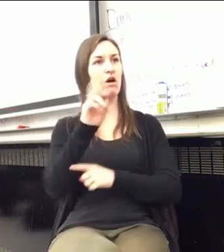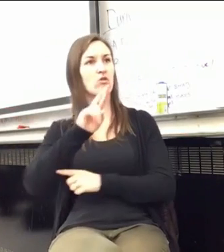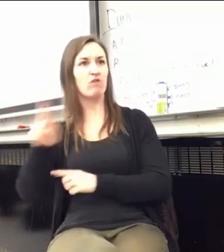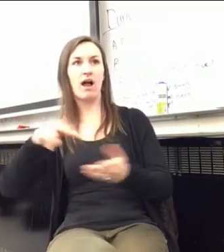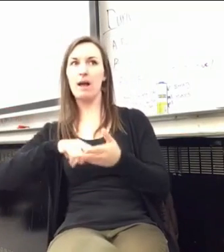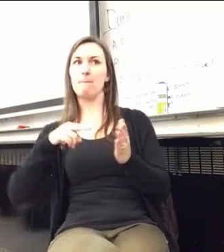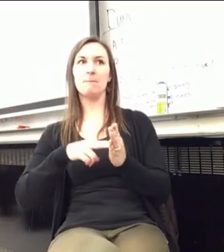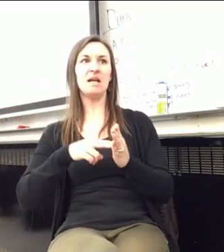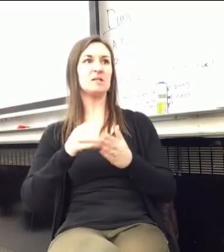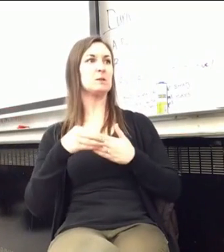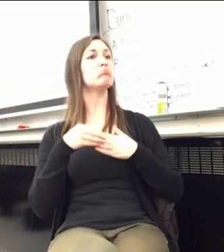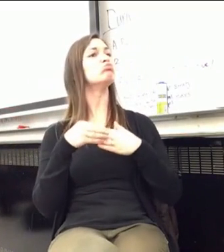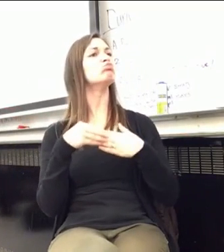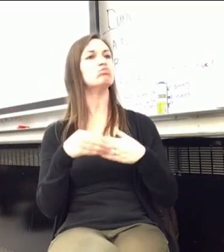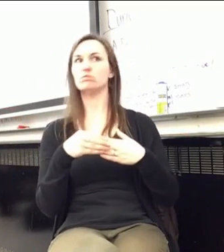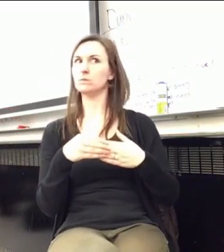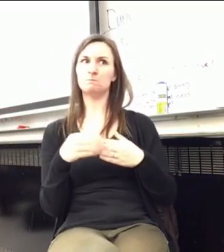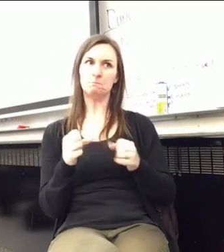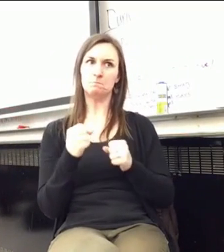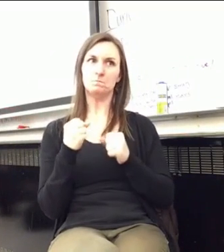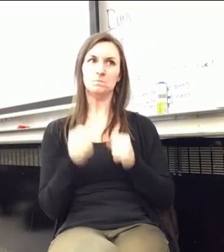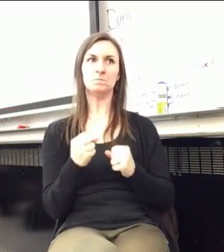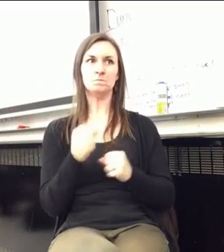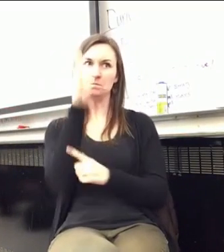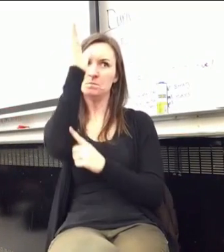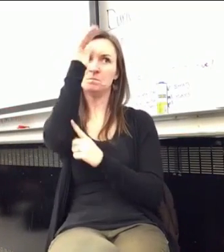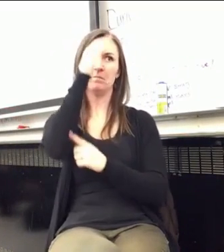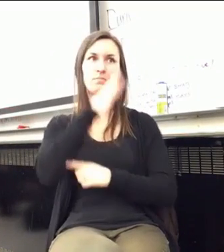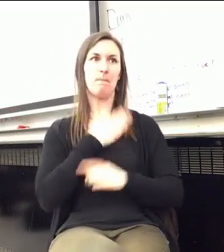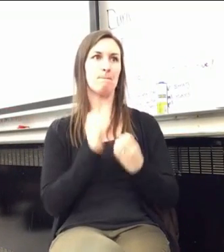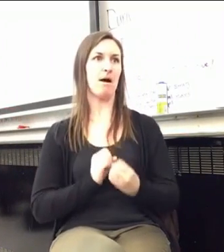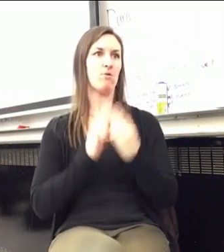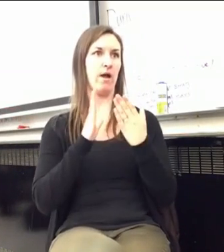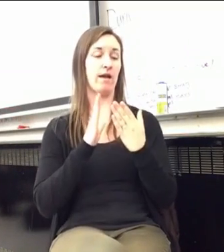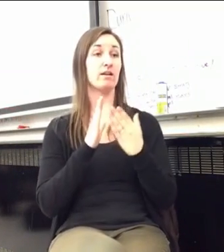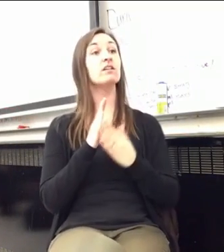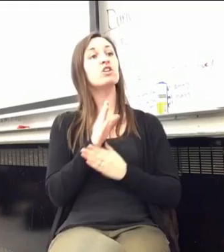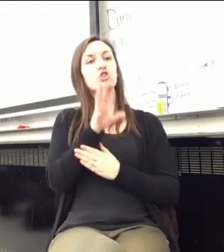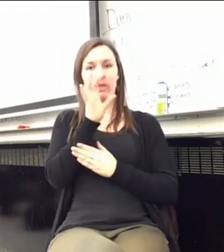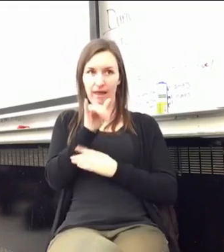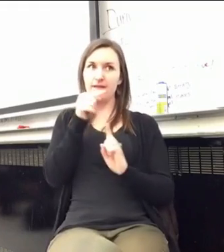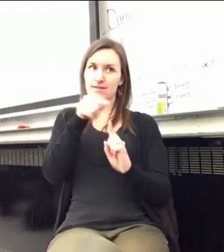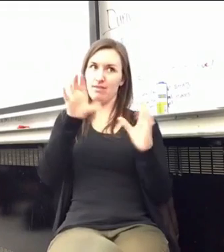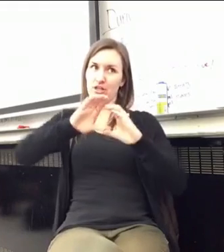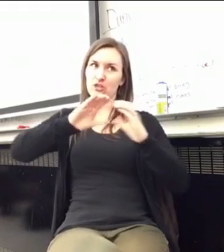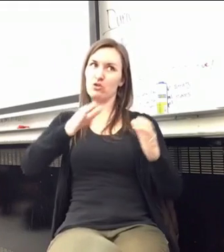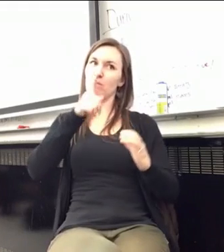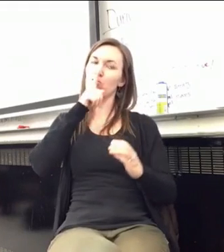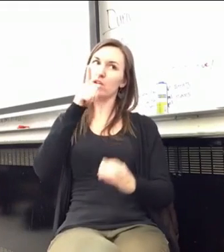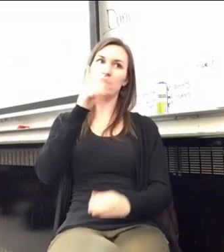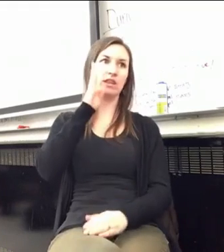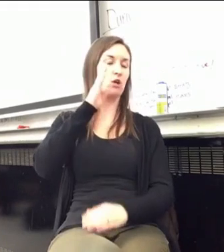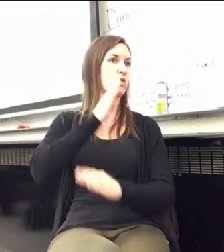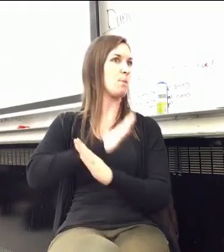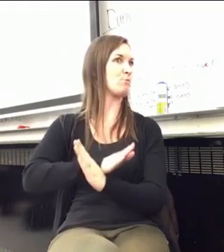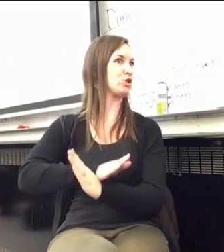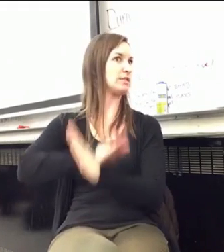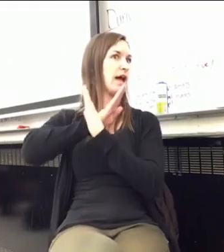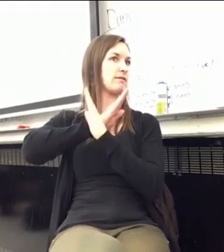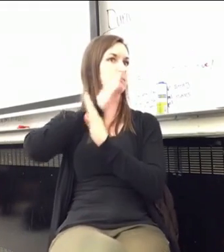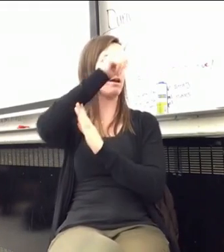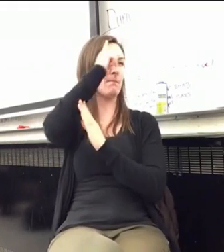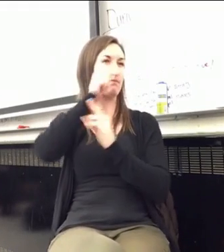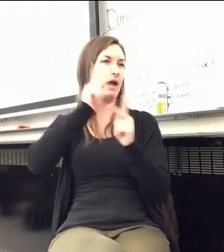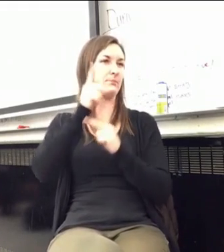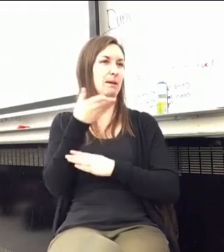Republicans. They will not compromise. They will do anything they can to protect the African Americans in the South, and they're going to make a lot of enemies by